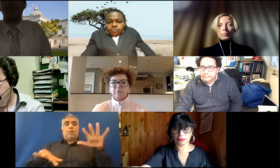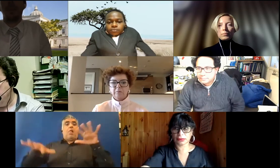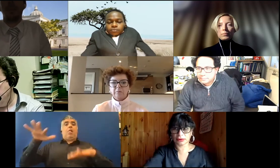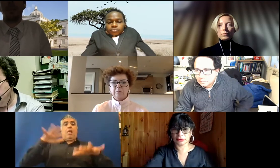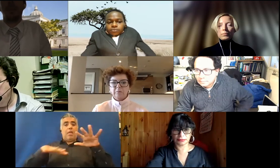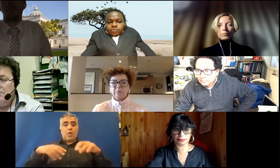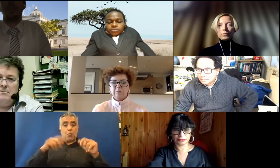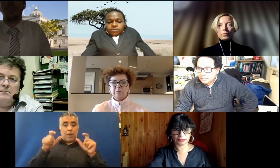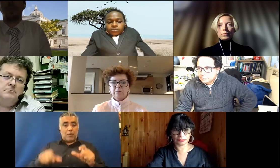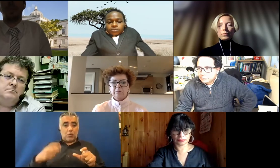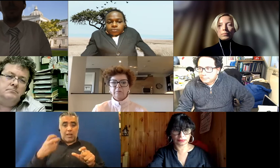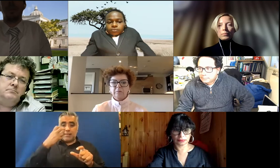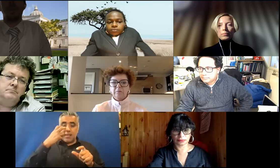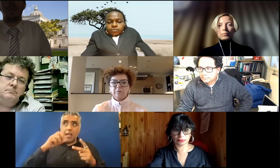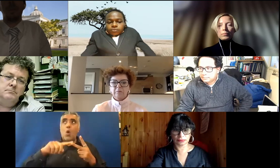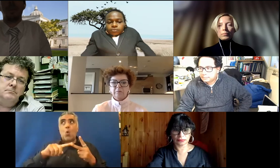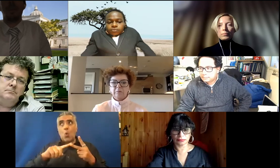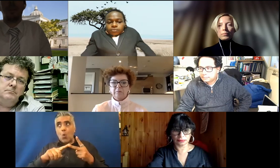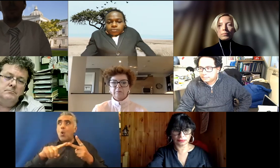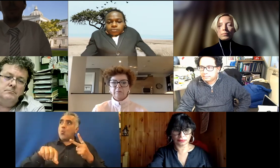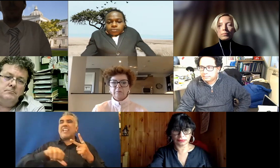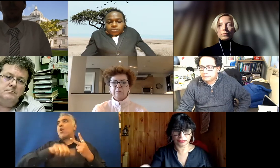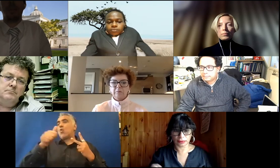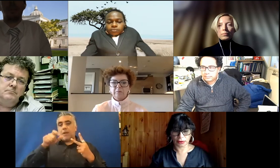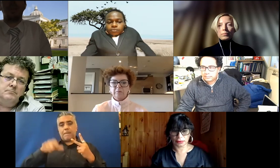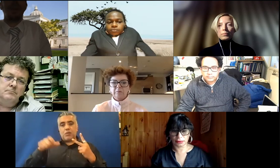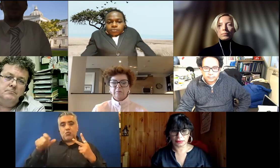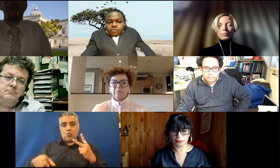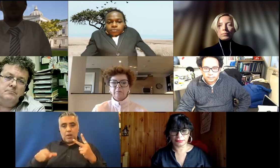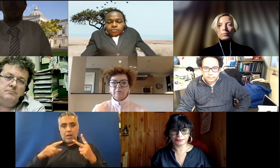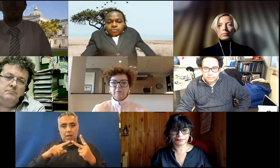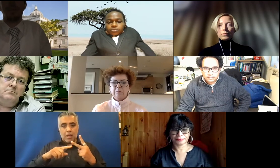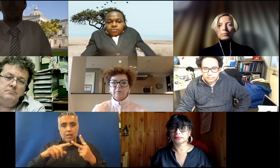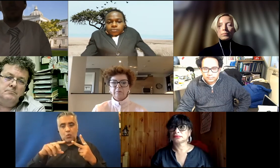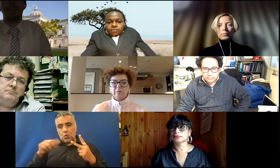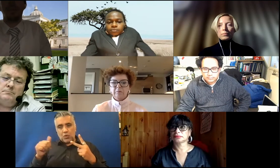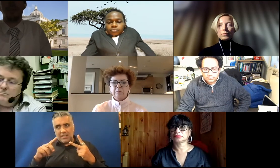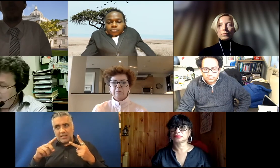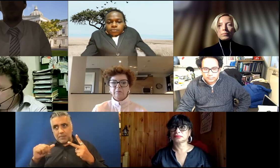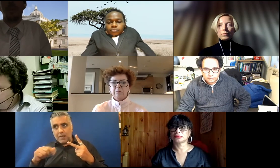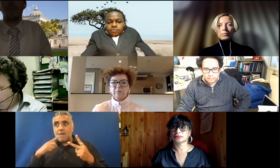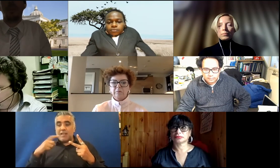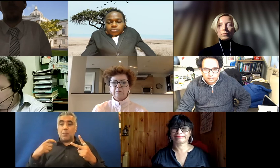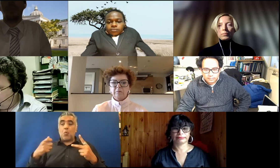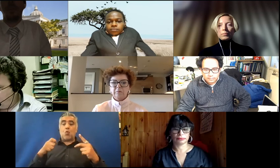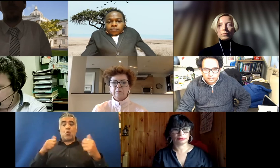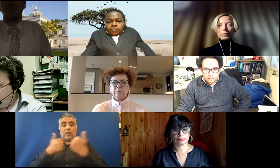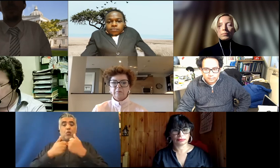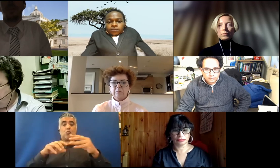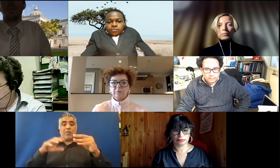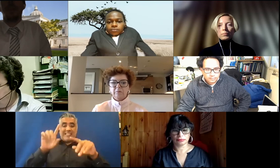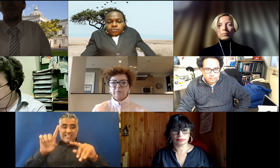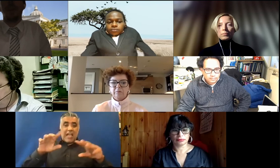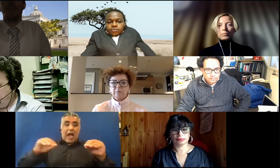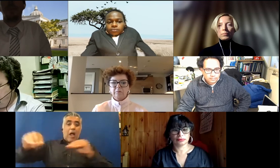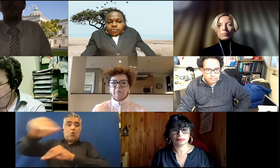blind person or even, you know, anybody else with any other form of disability might find it quite difficult